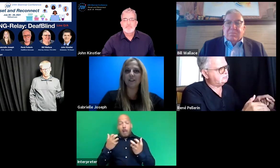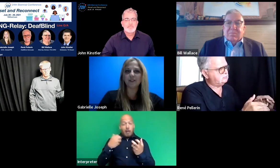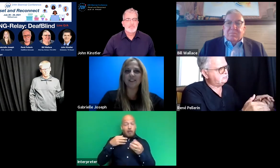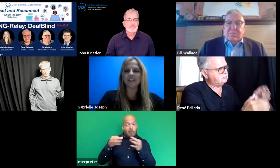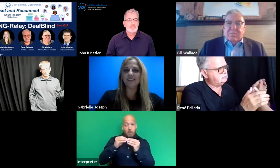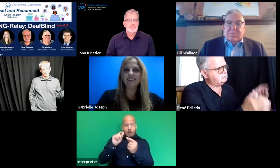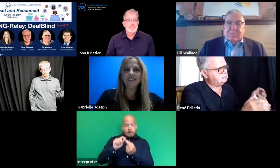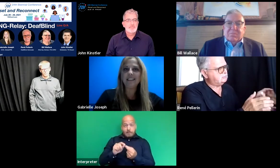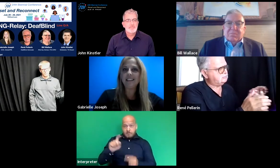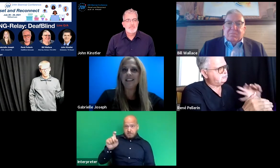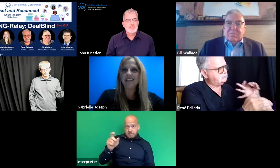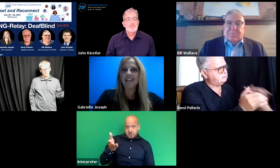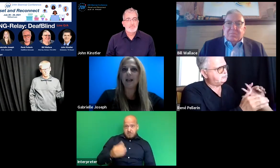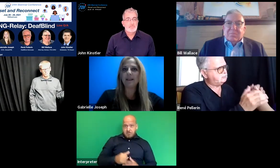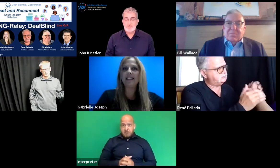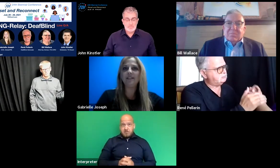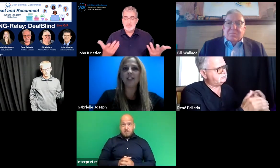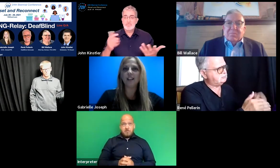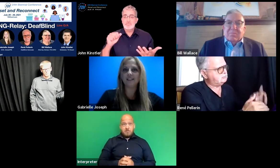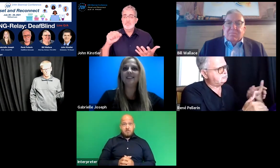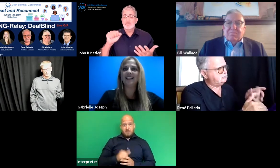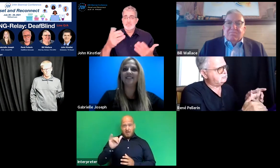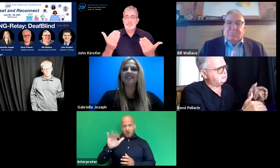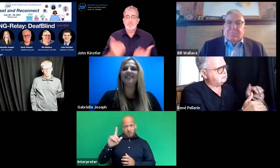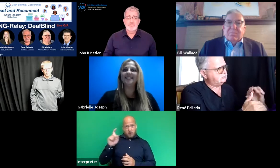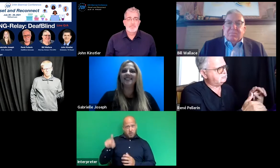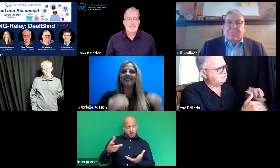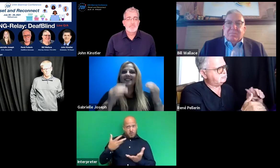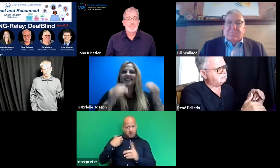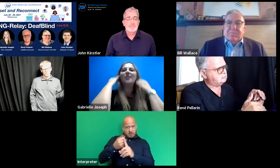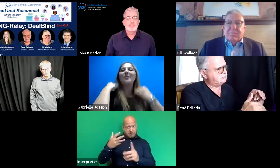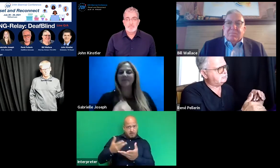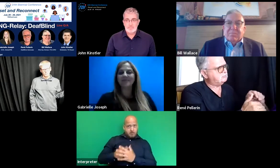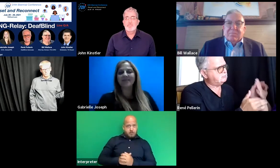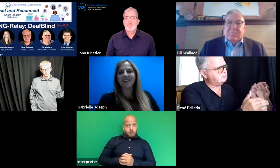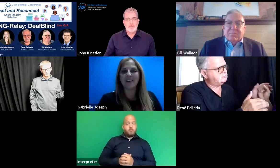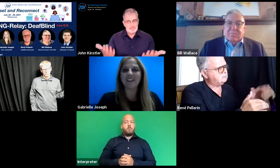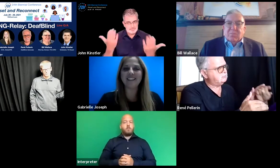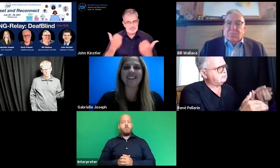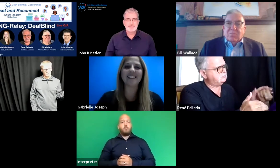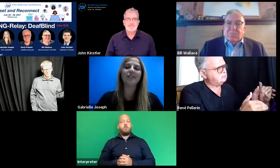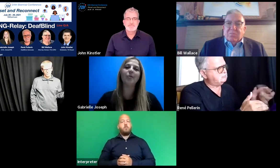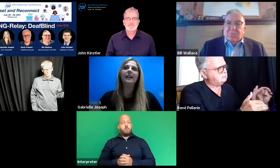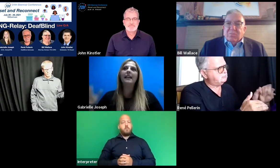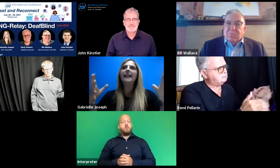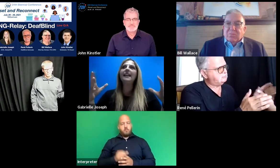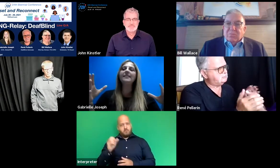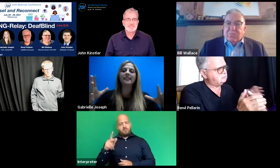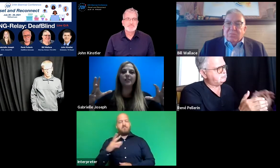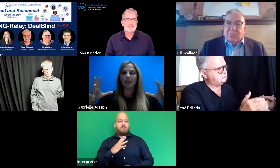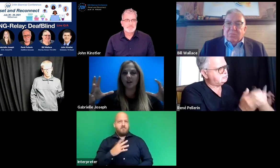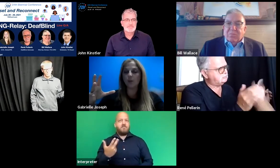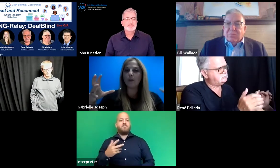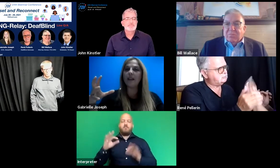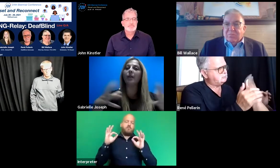that the first question? I believe, John? Yeah. Yes, it is. Okay, fantastic. So in